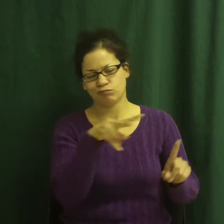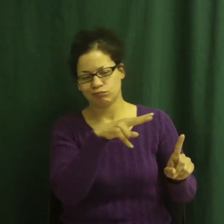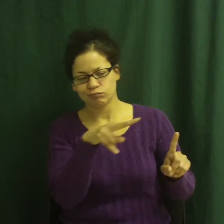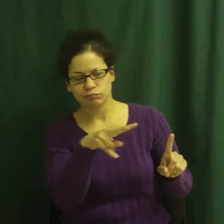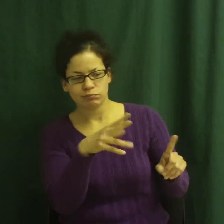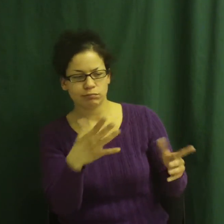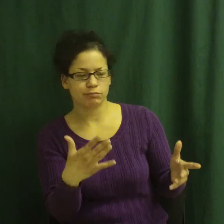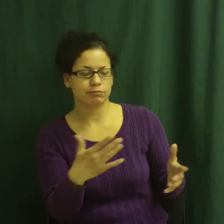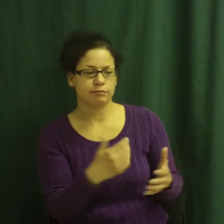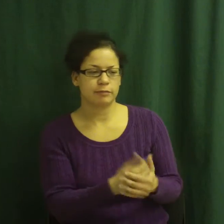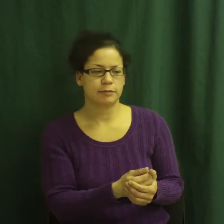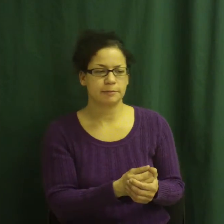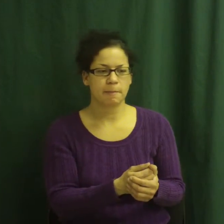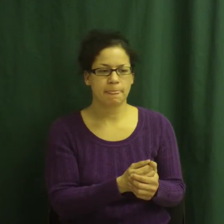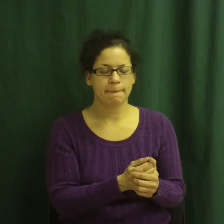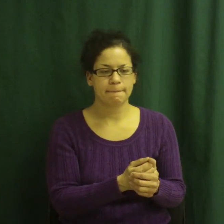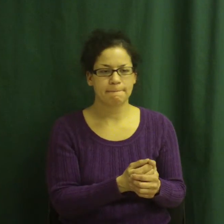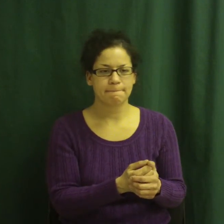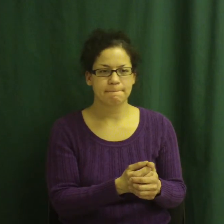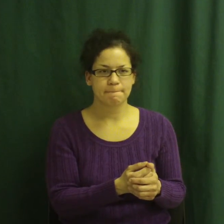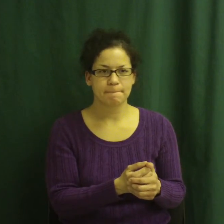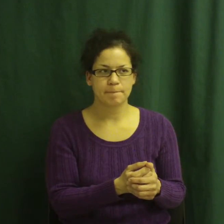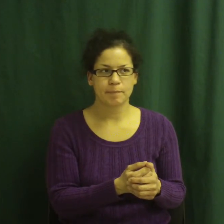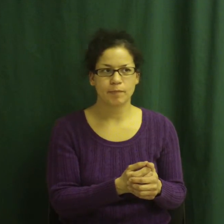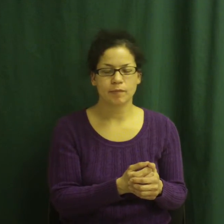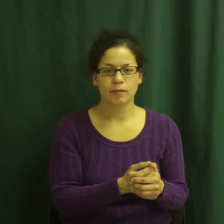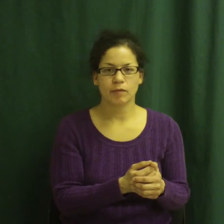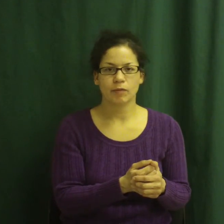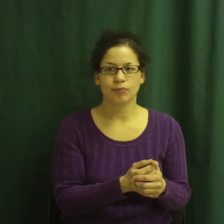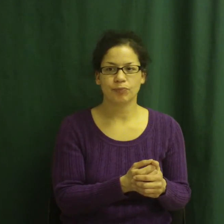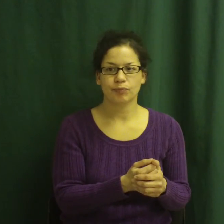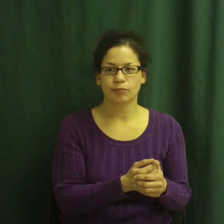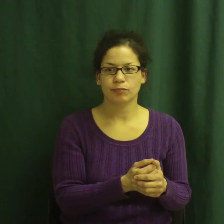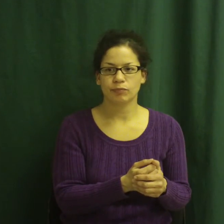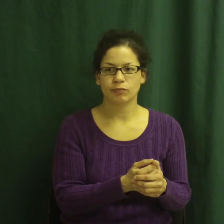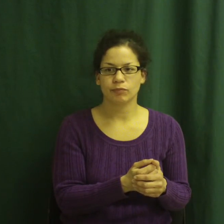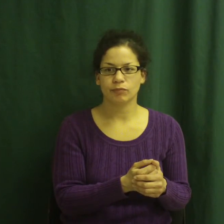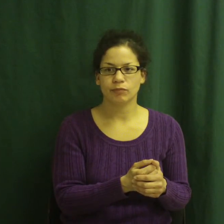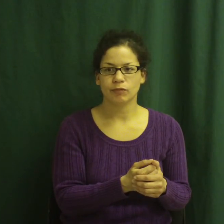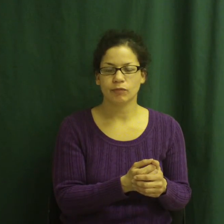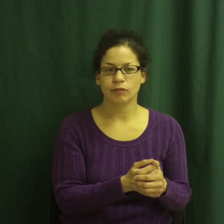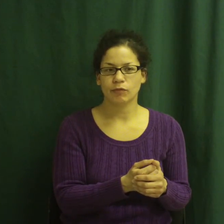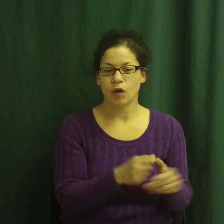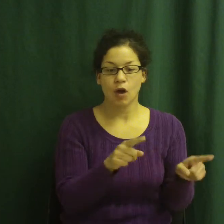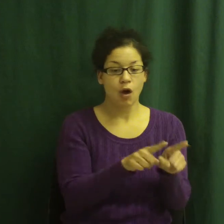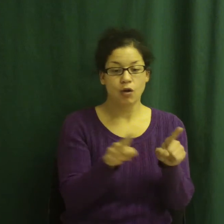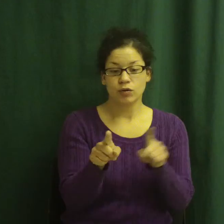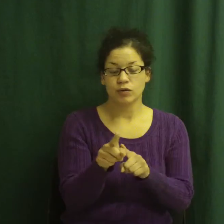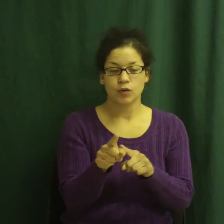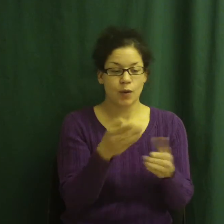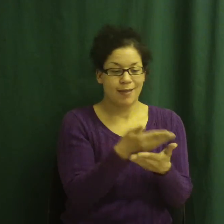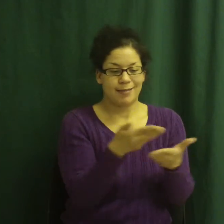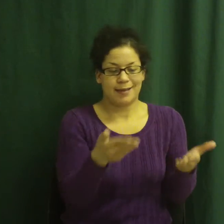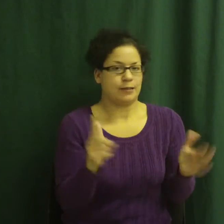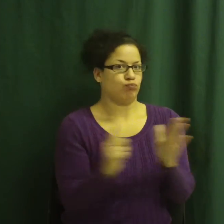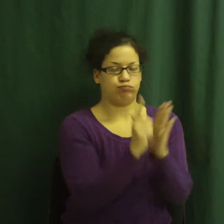prejudices, and taboos to questions of food toxins,